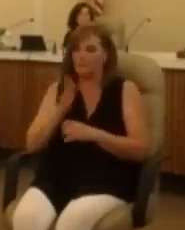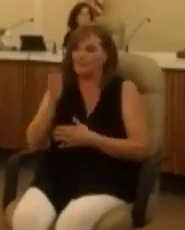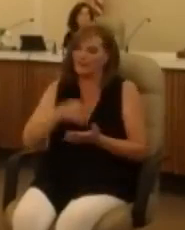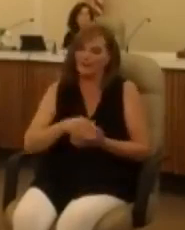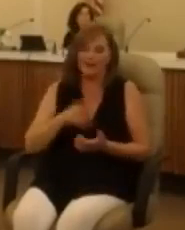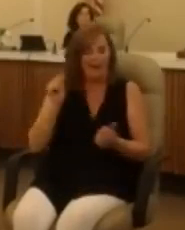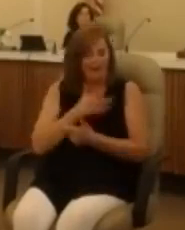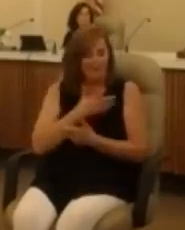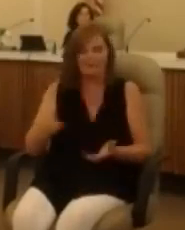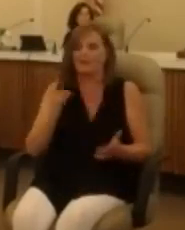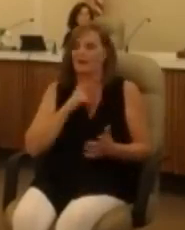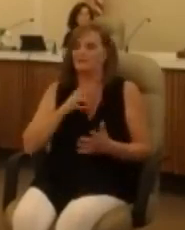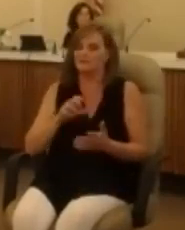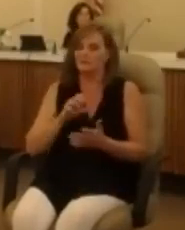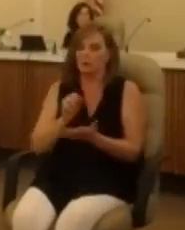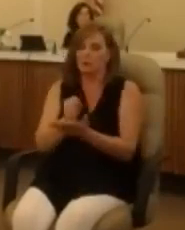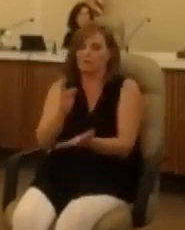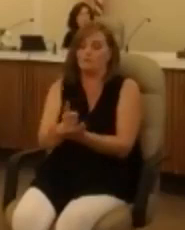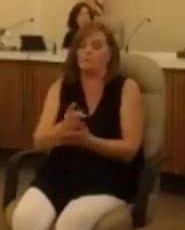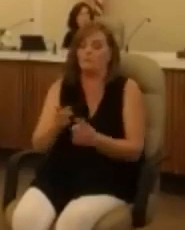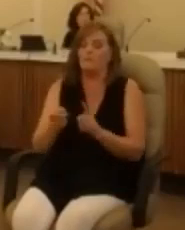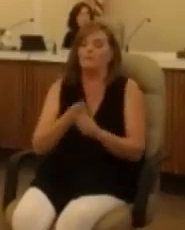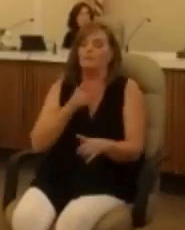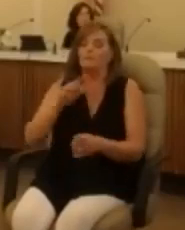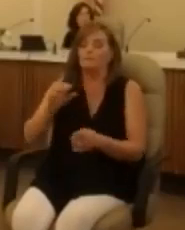approved by the county, but